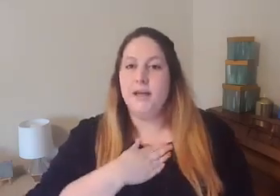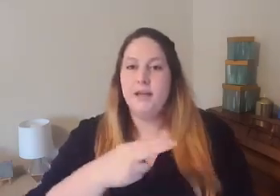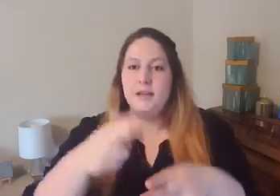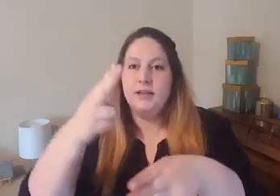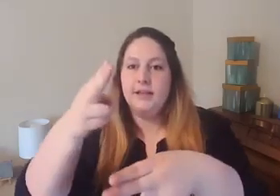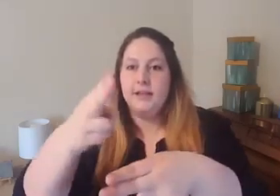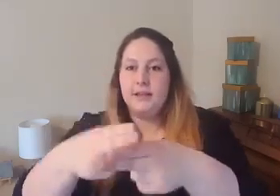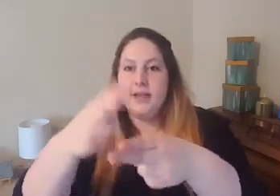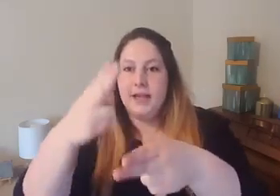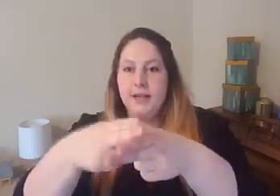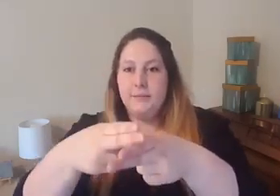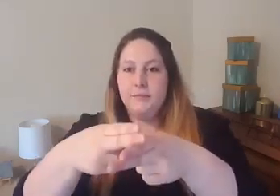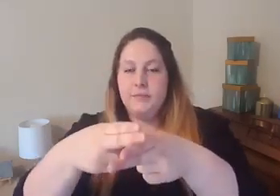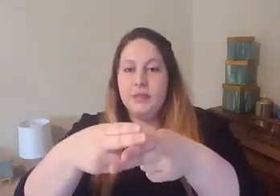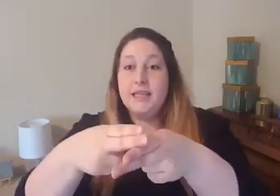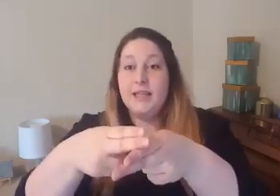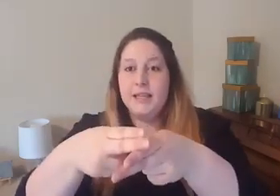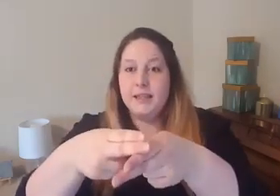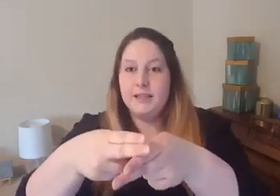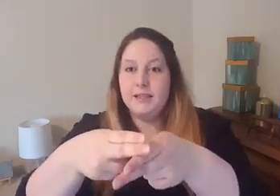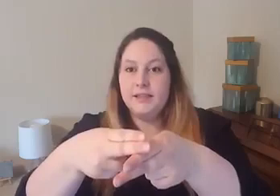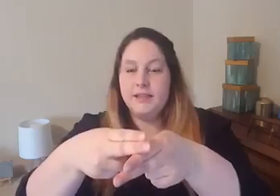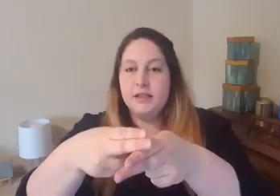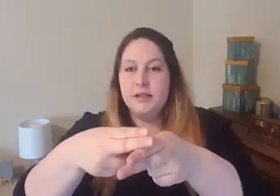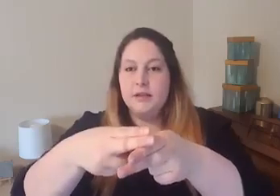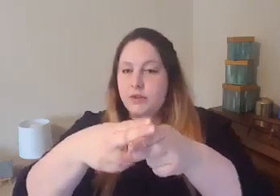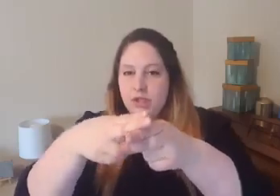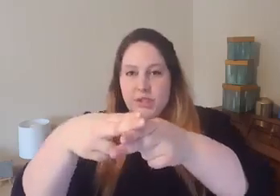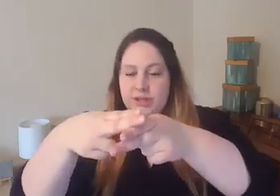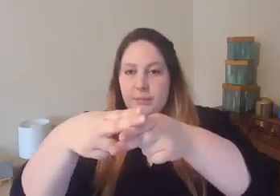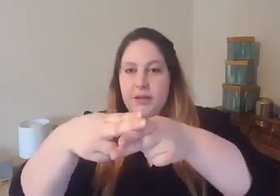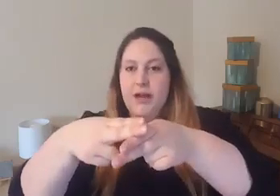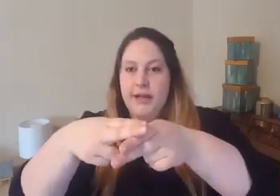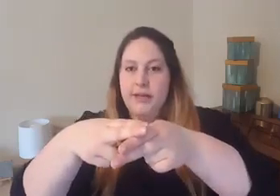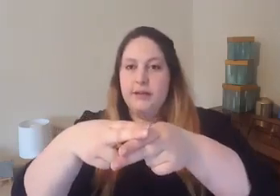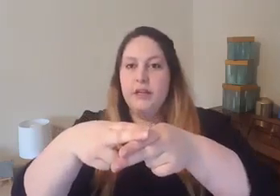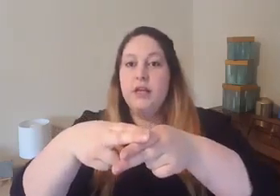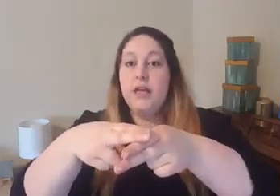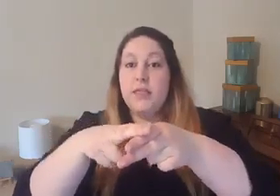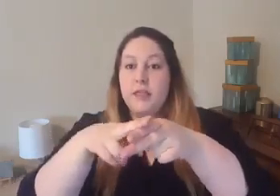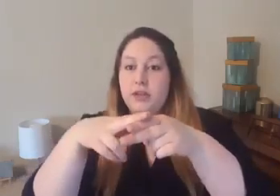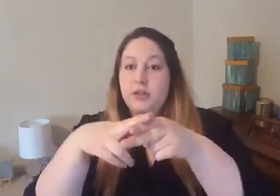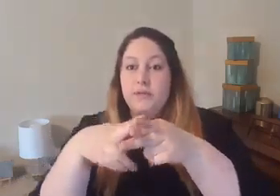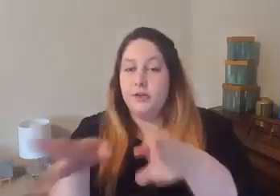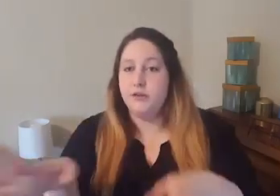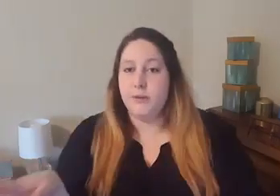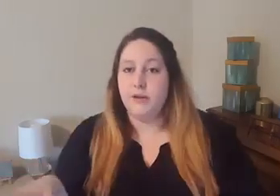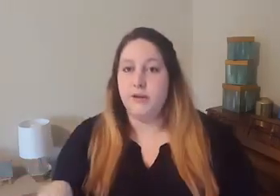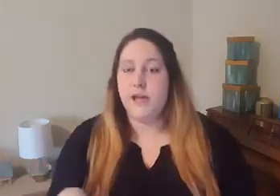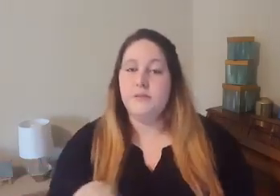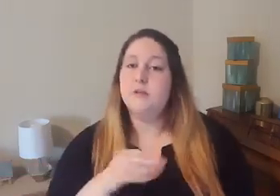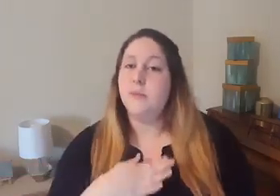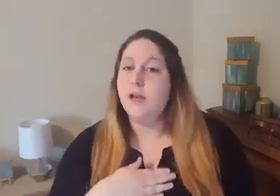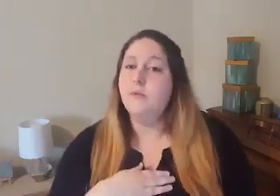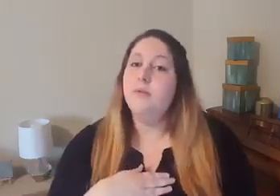my name is, which is just implied, and then you finger spell your name. So mine would